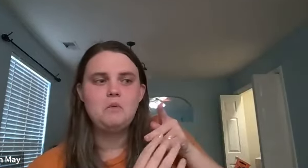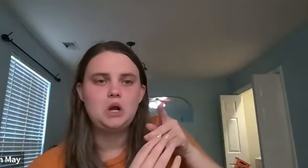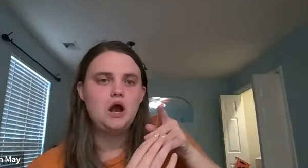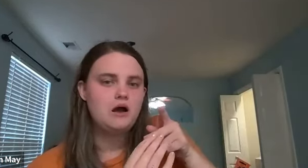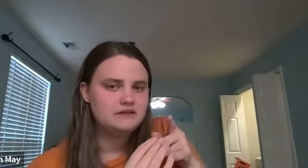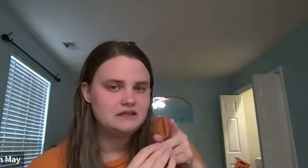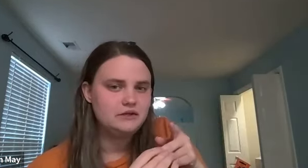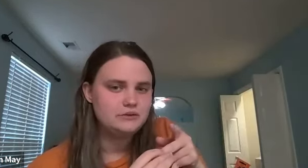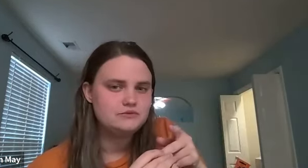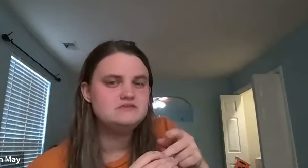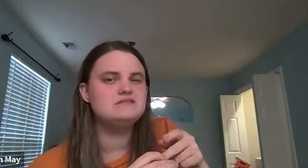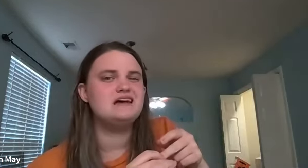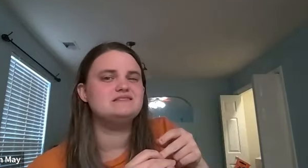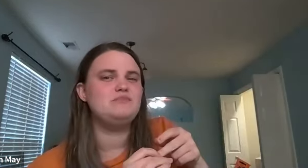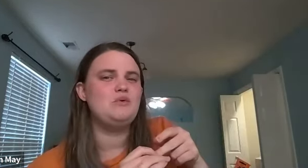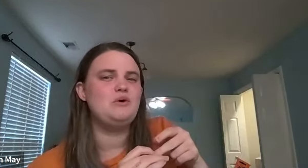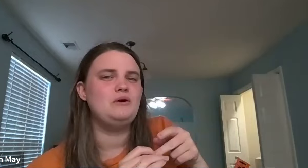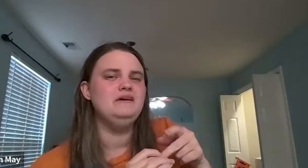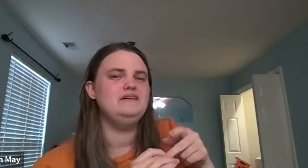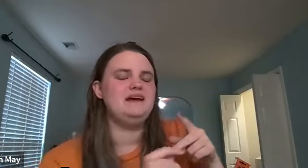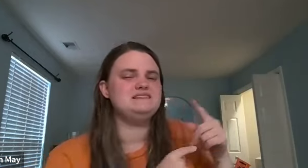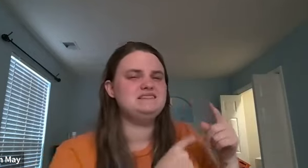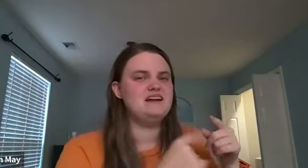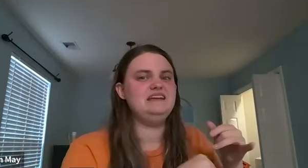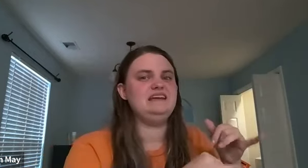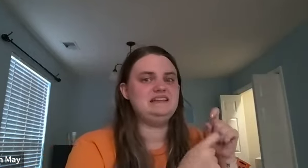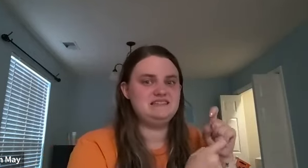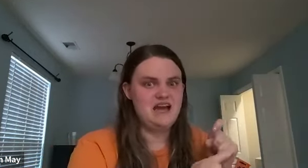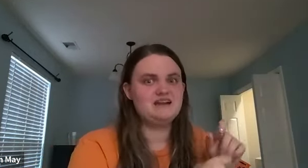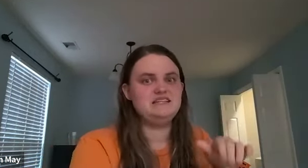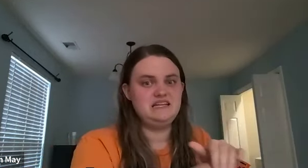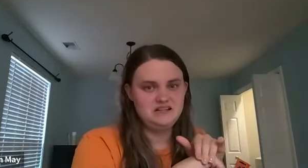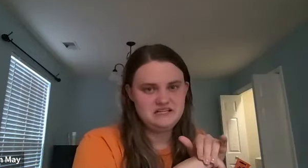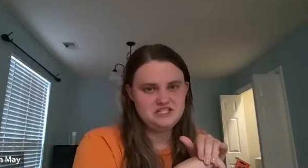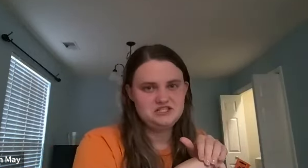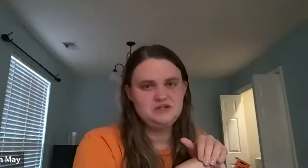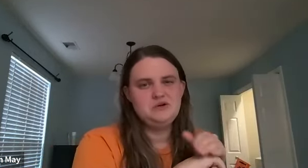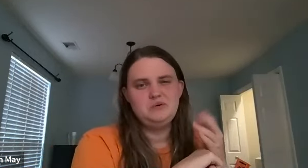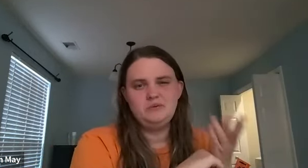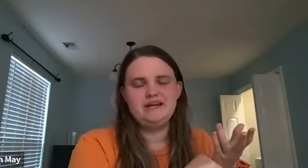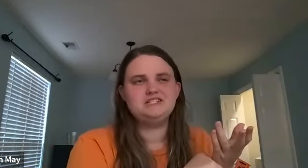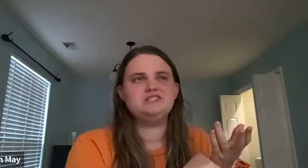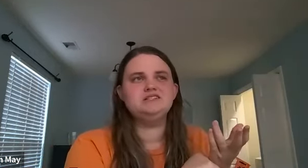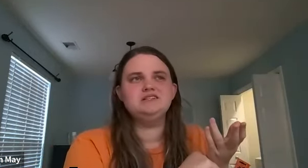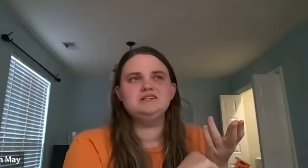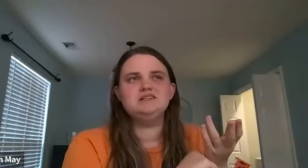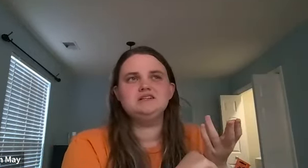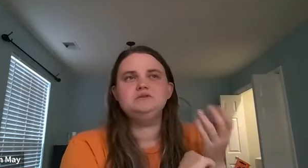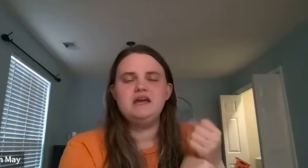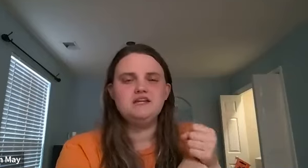more commonly used. That's more that signing exact English, which you can use,